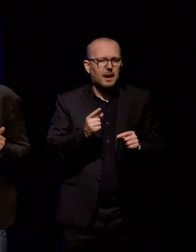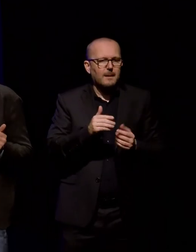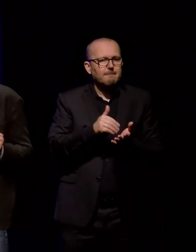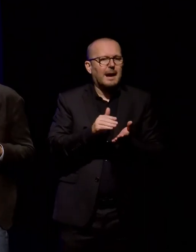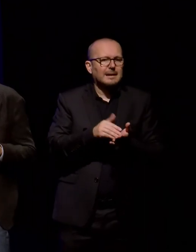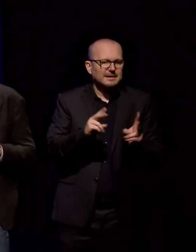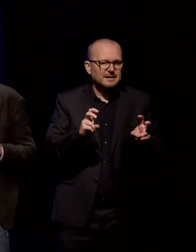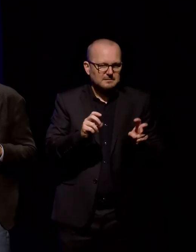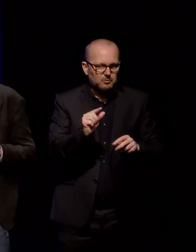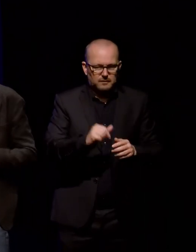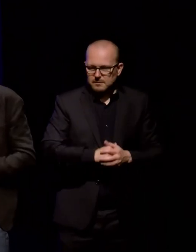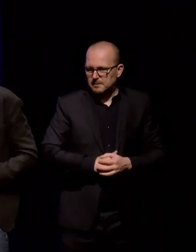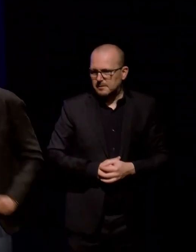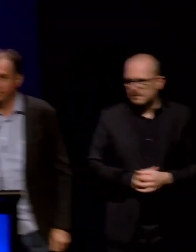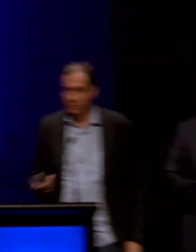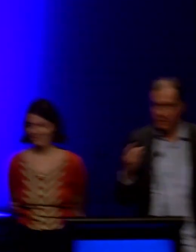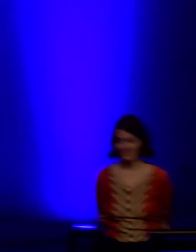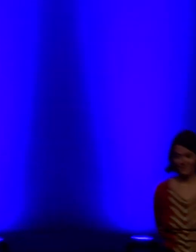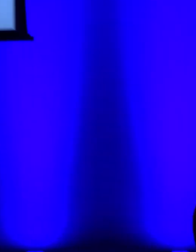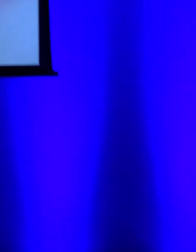showing the show.